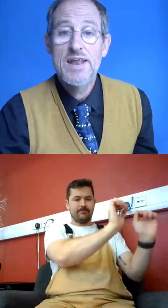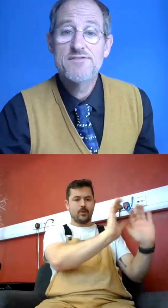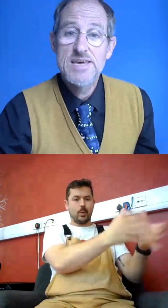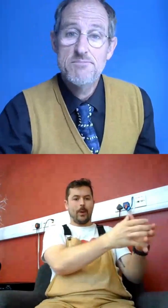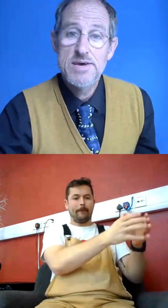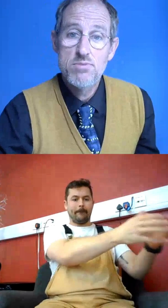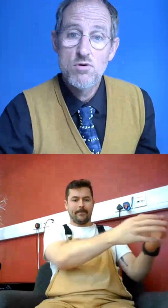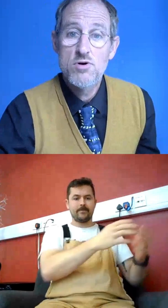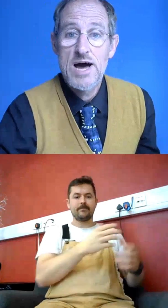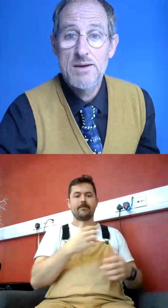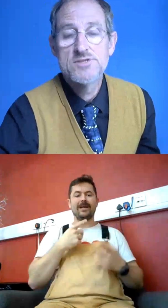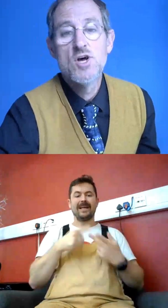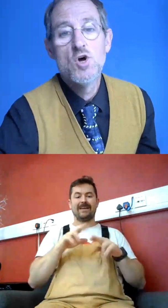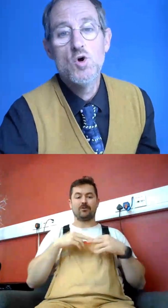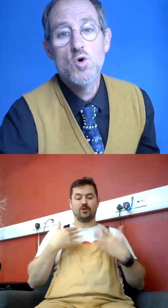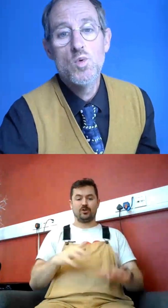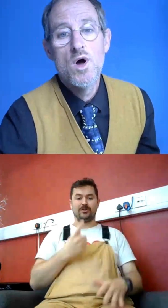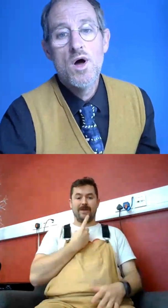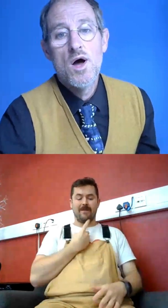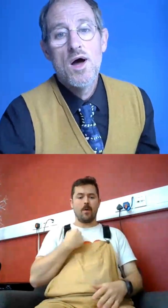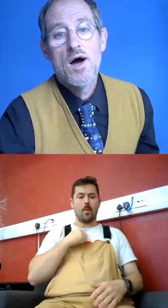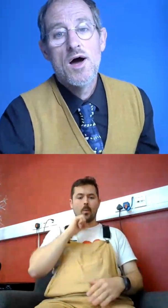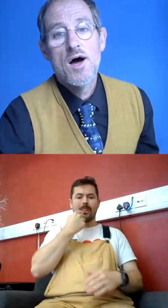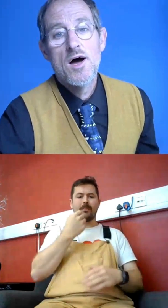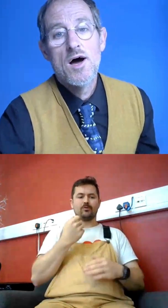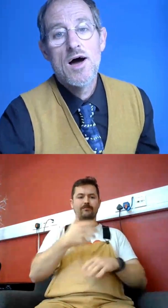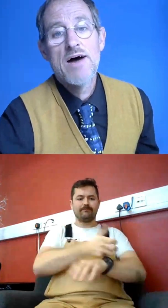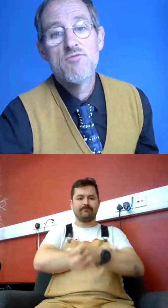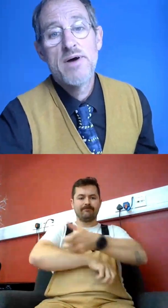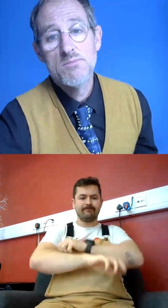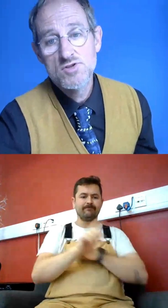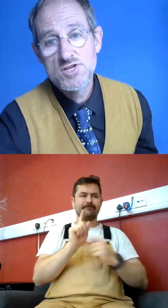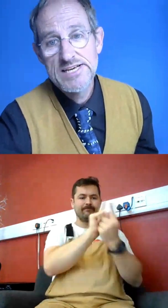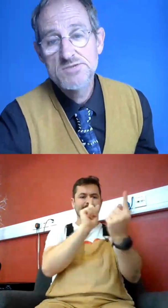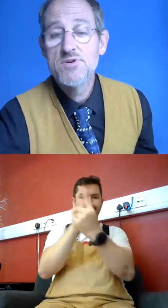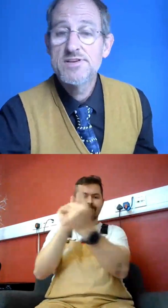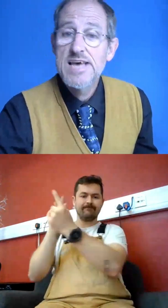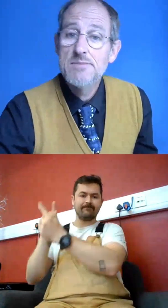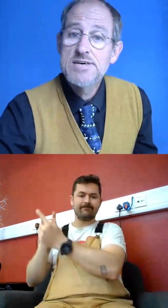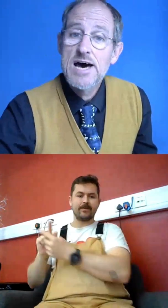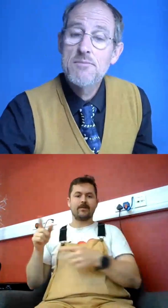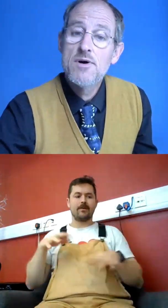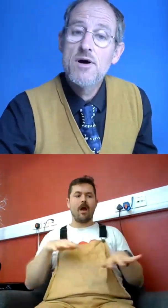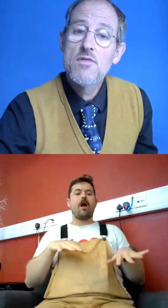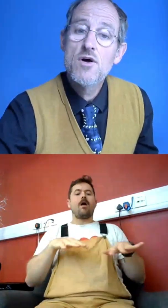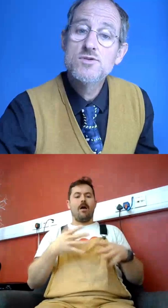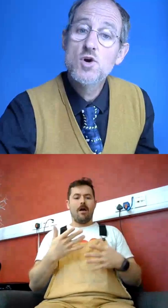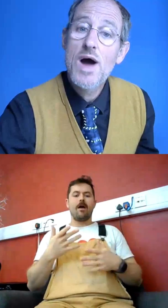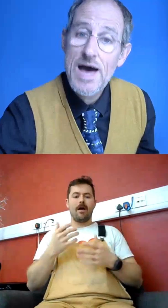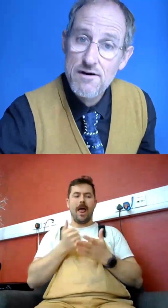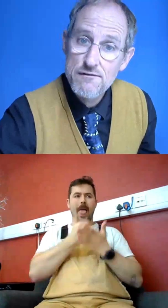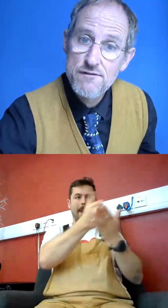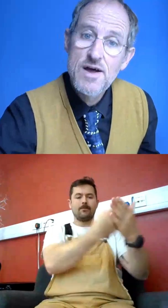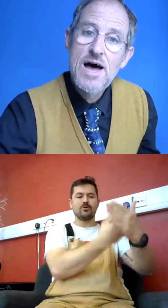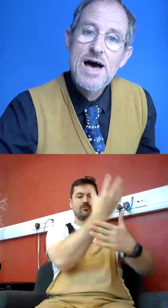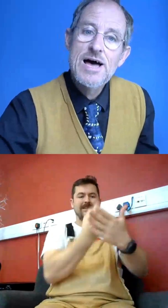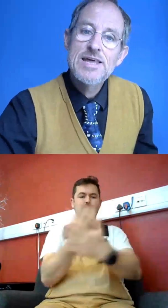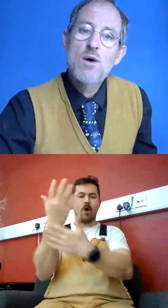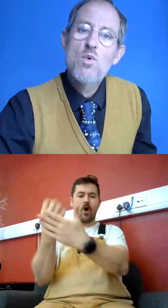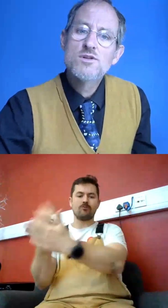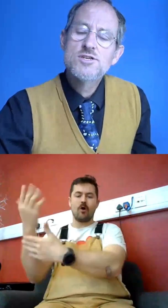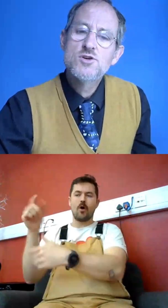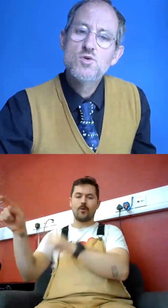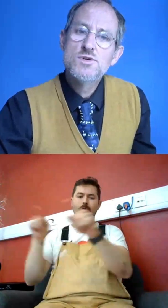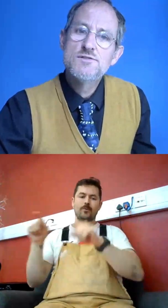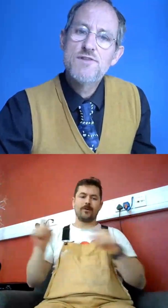grow. And I've seen people perhaps who haven't paid much attention, but at the same time, those who have.